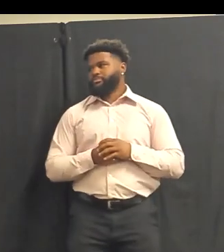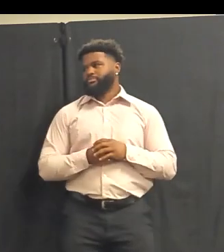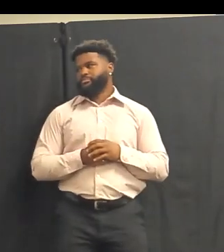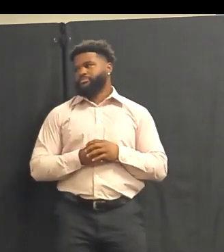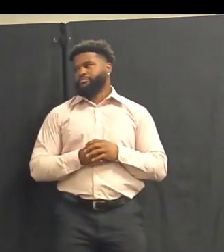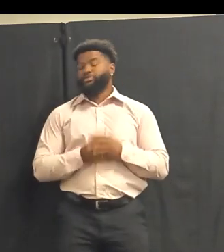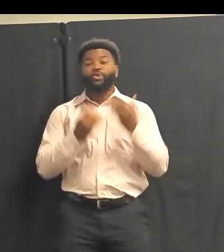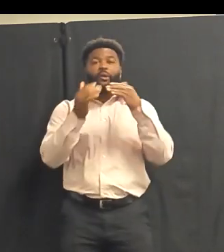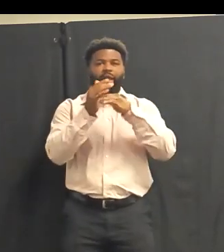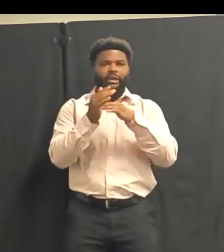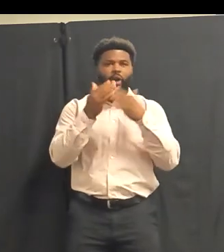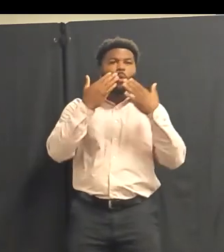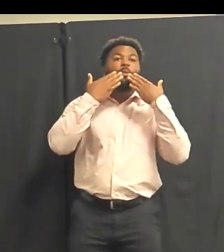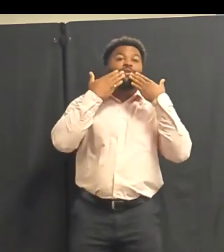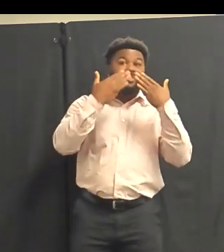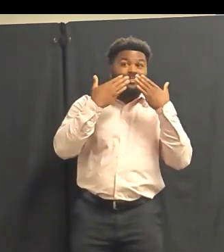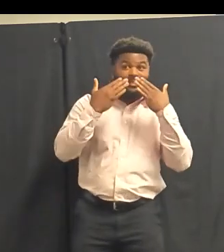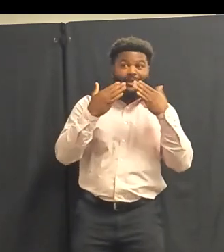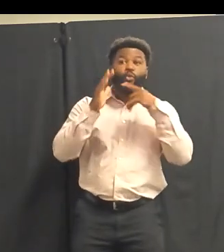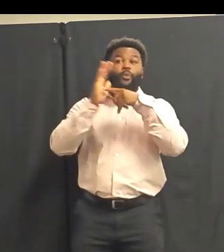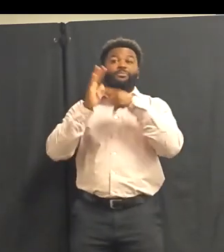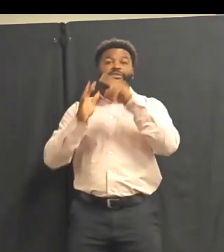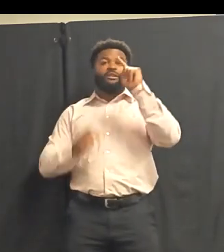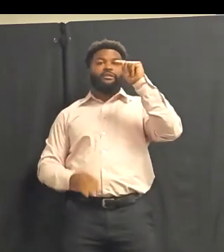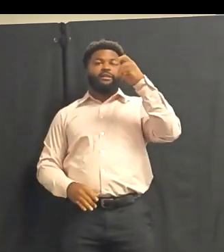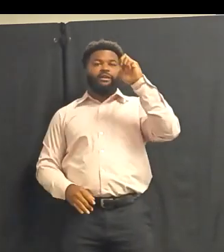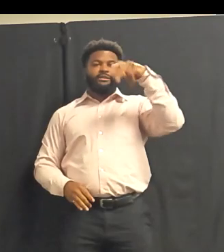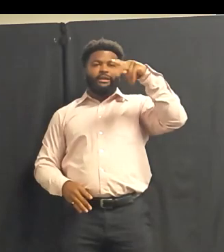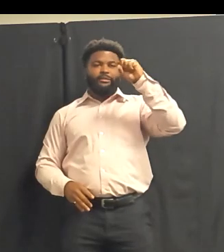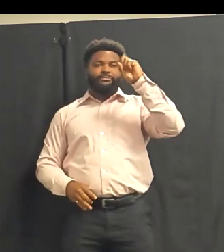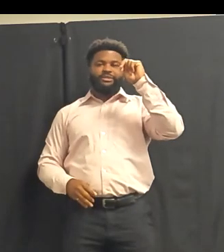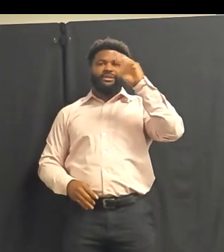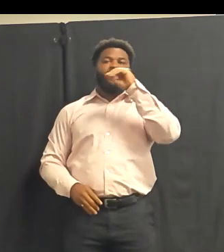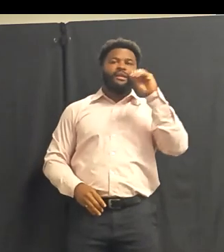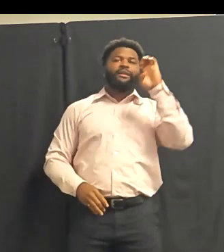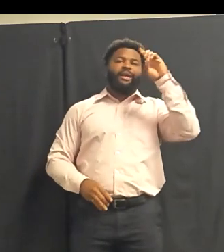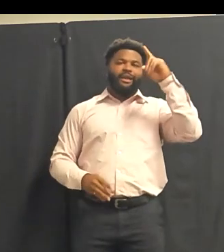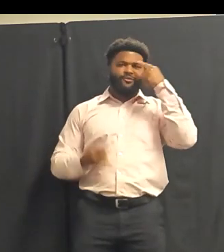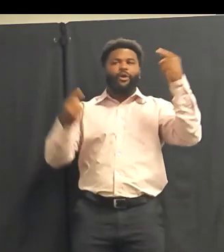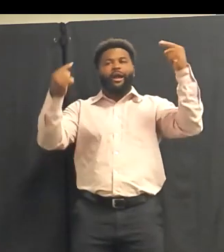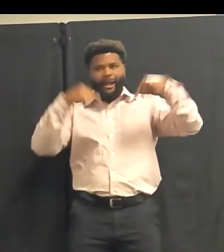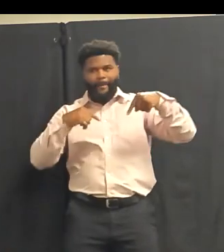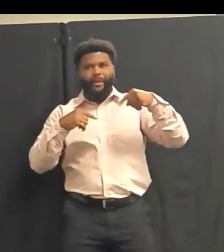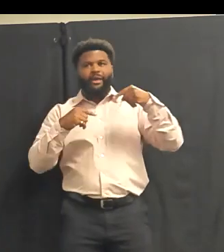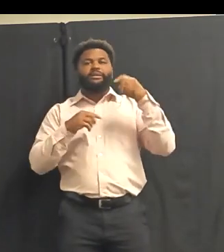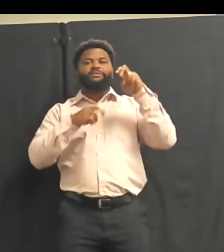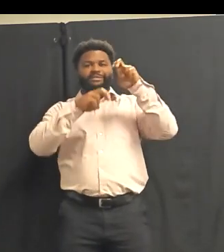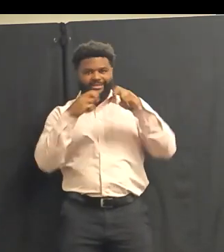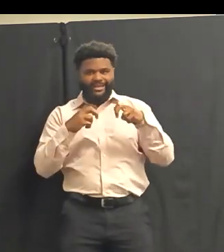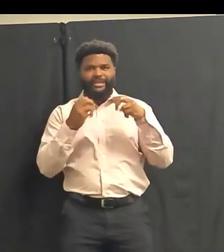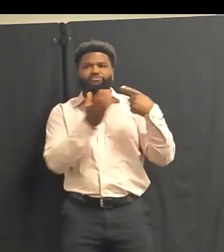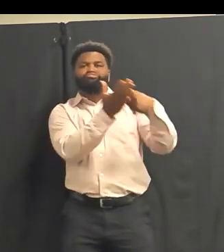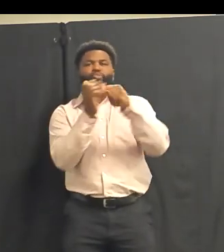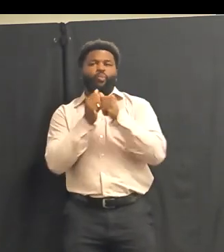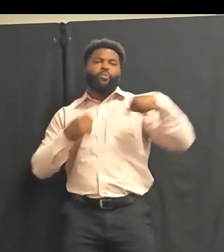publicly, I'd like to thank Representative Thompson and Representative Clare for coming out and having that meeting with us